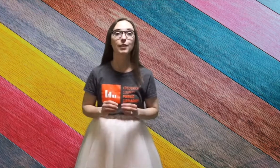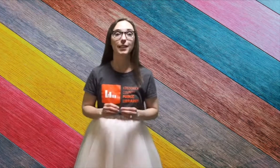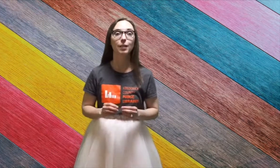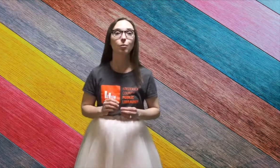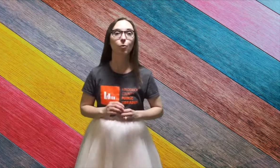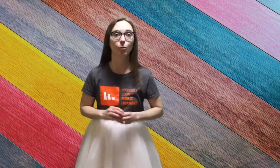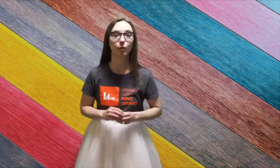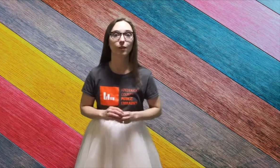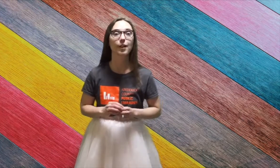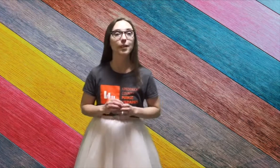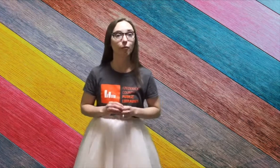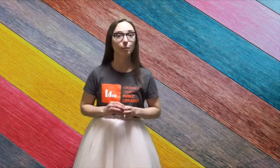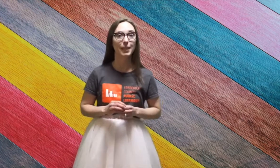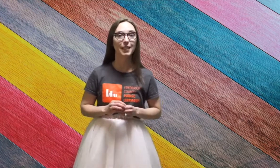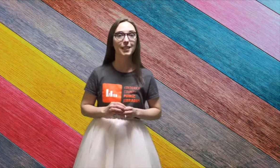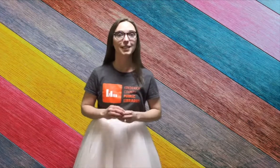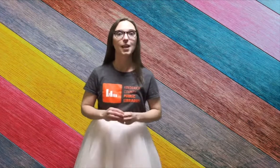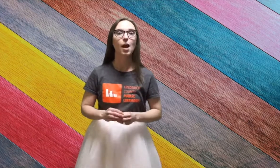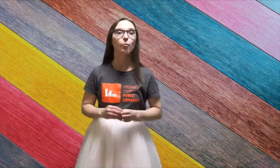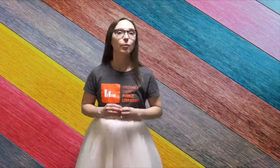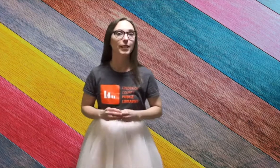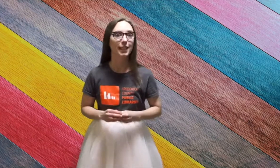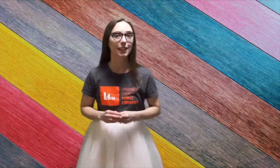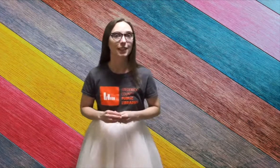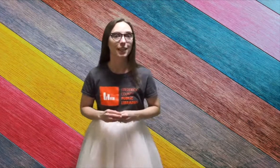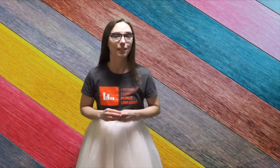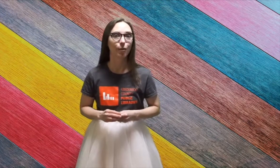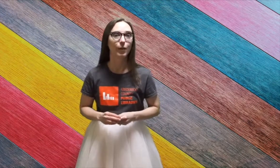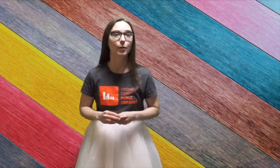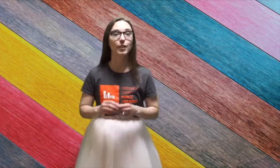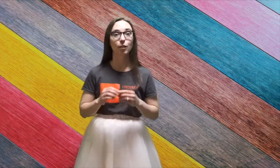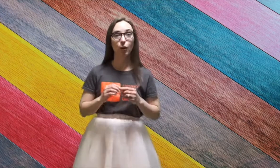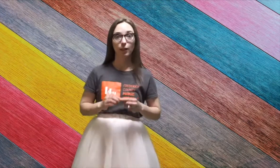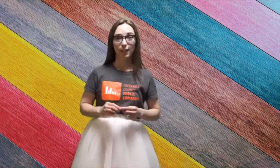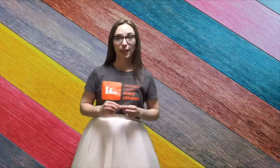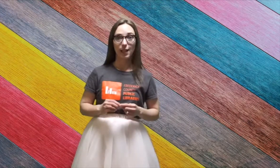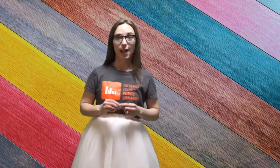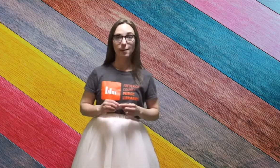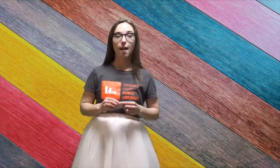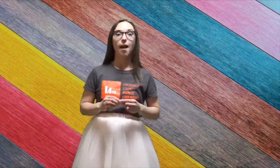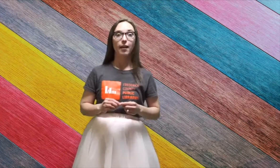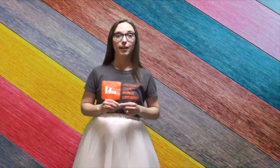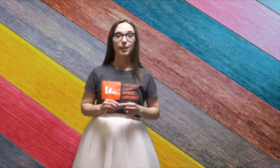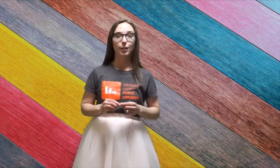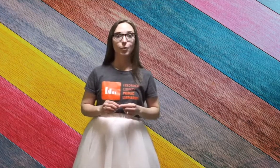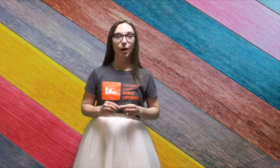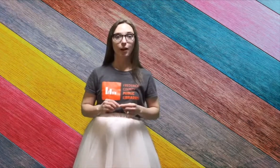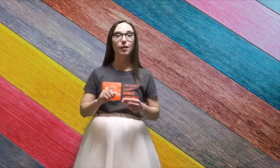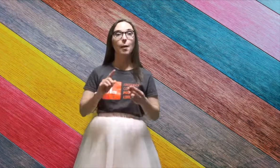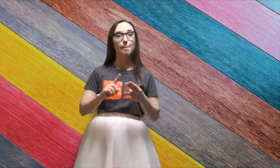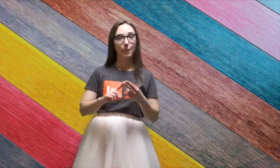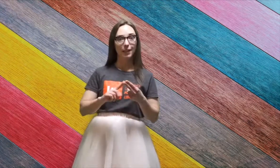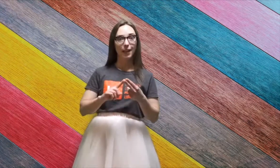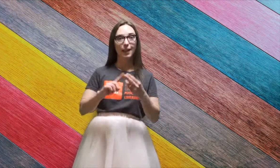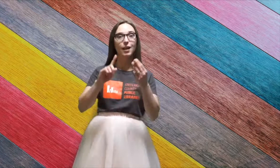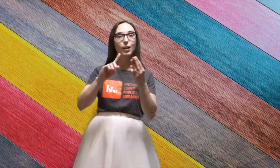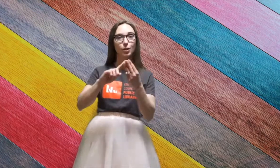Predictable order that repeats. When we say the days of the week, we start on Sunday and continue on Monday,